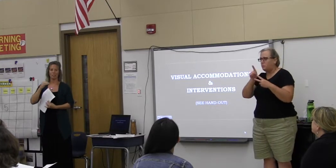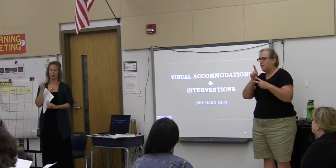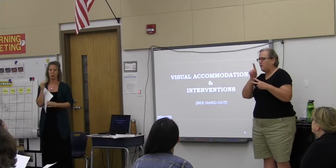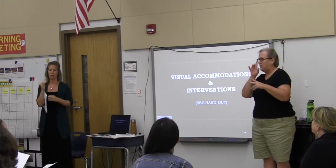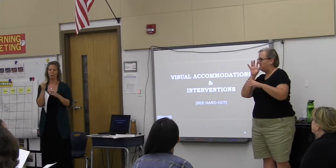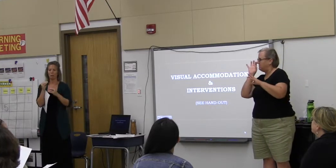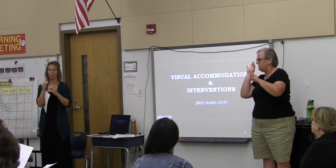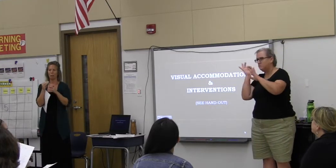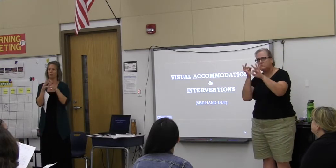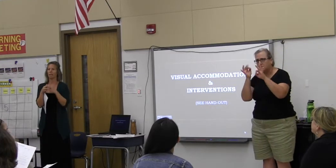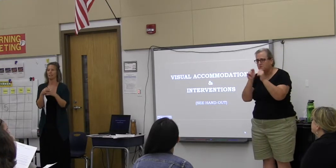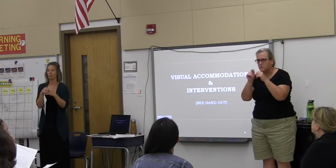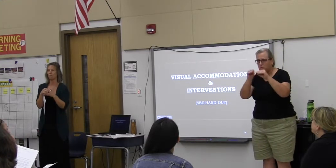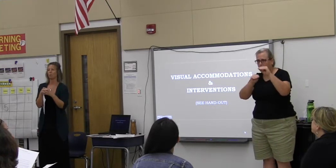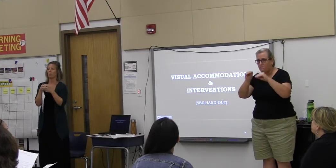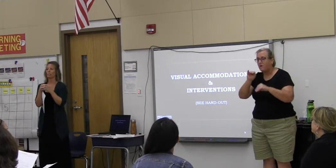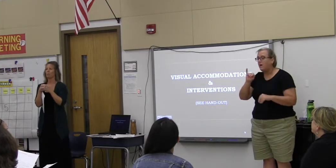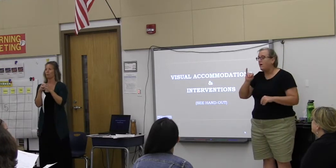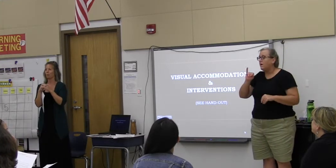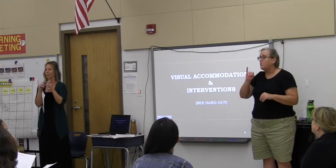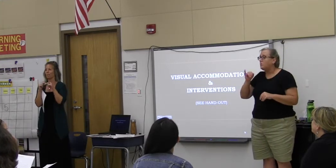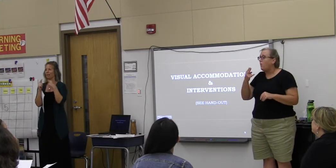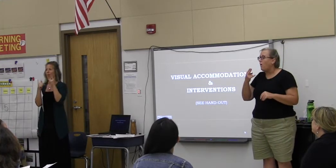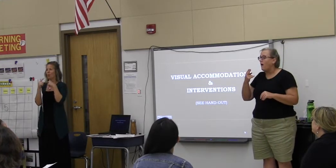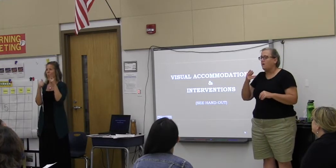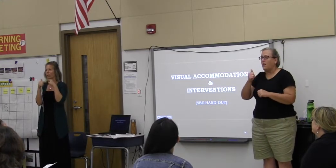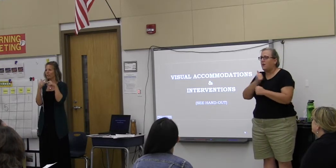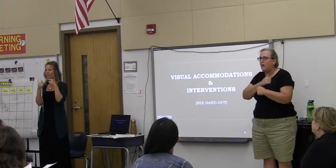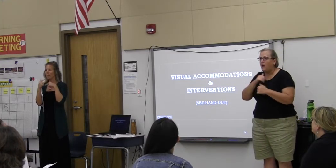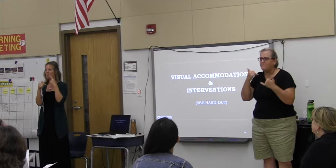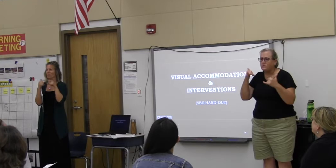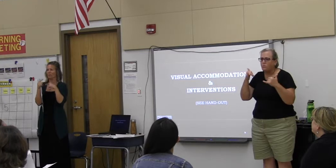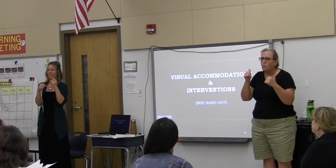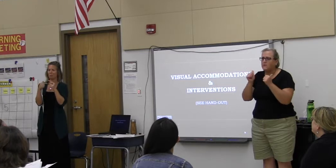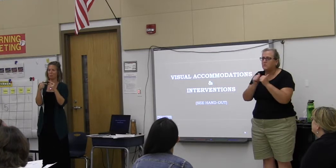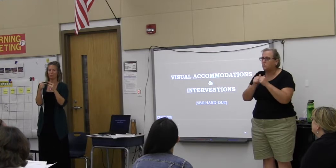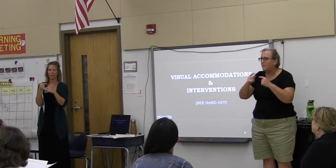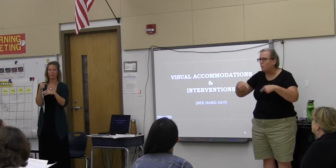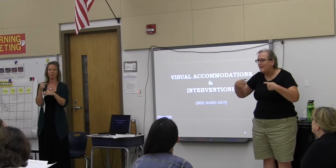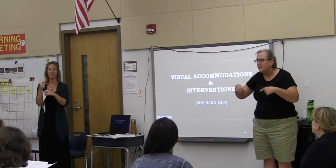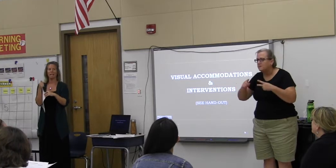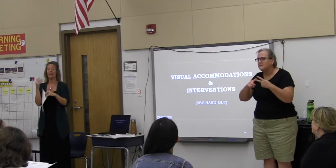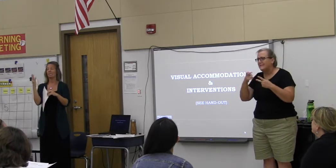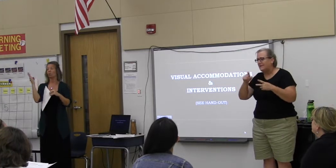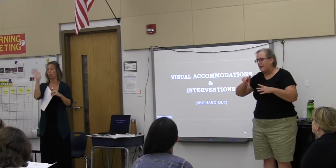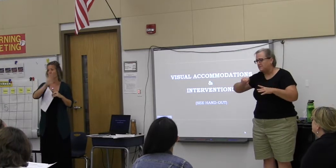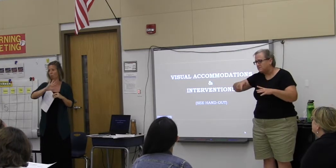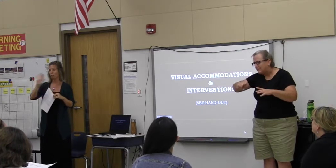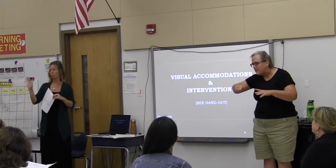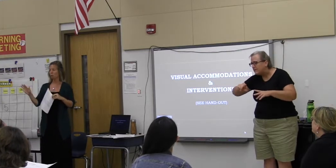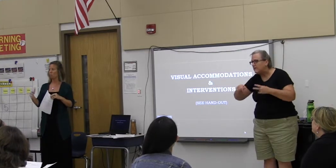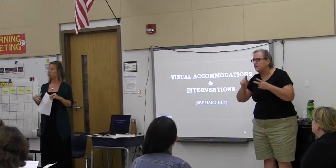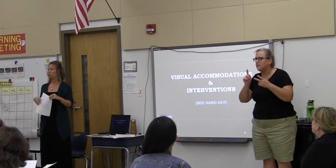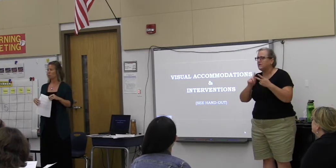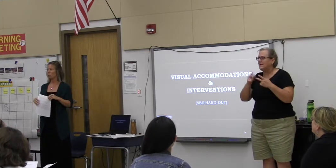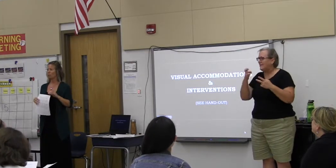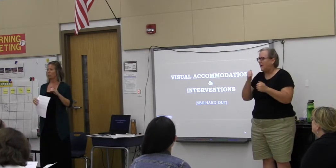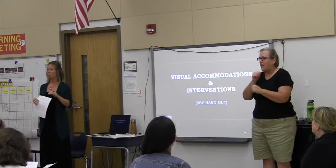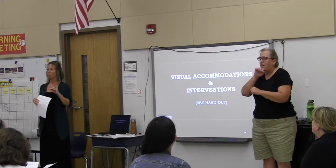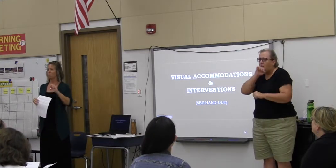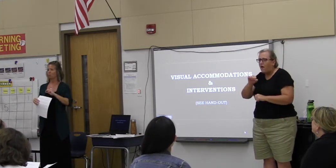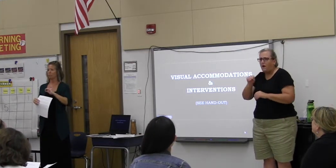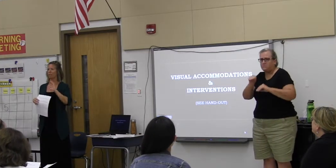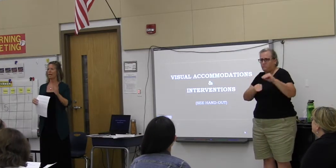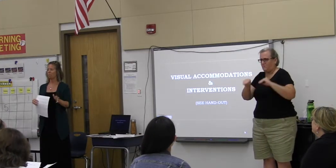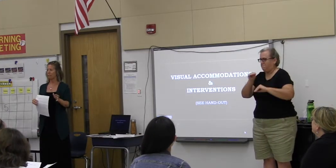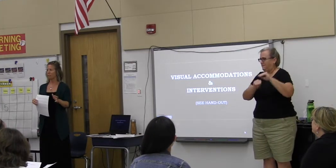notice that Johan loves anything with movement. He loves toys that have wheels to them and he can spin around. He's drawn towards movement, so just be